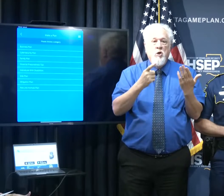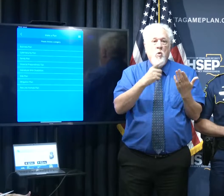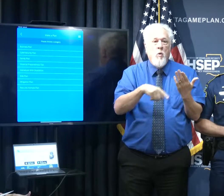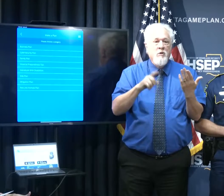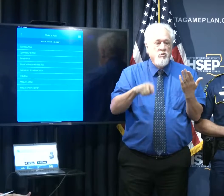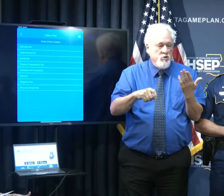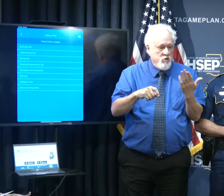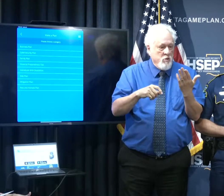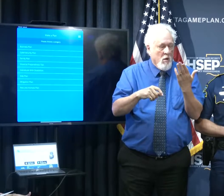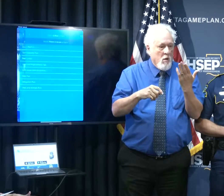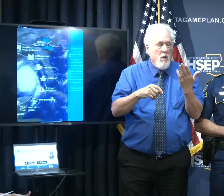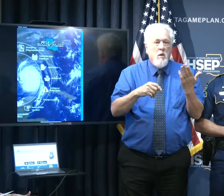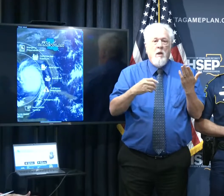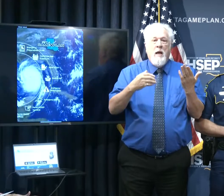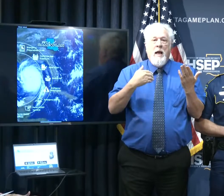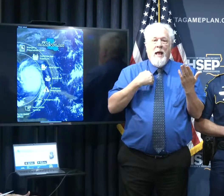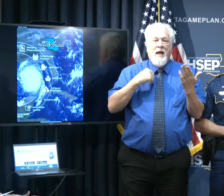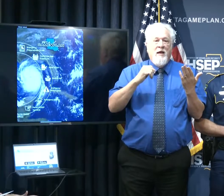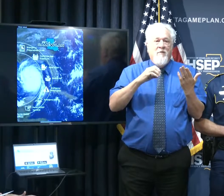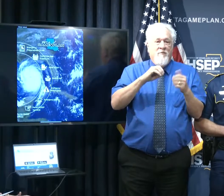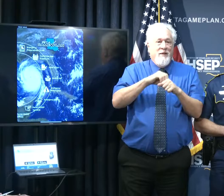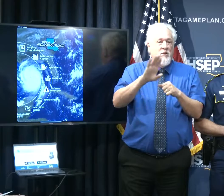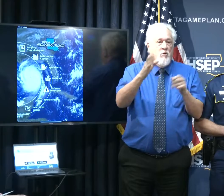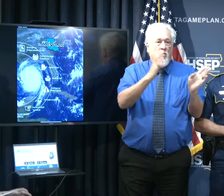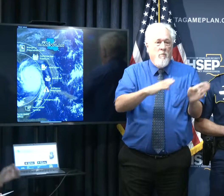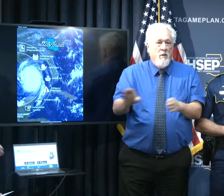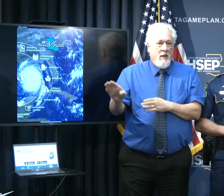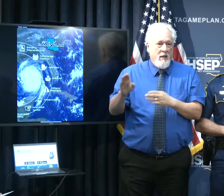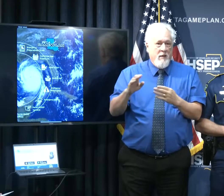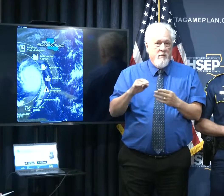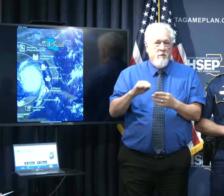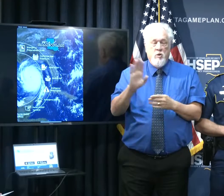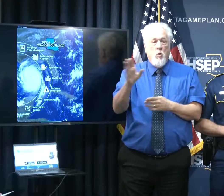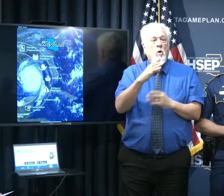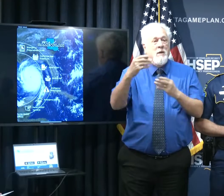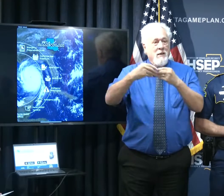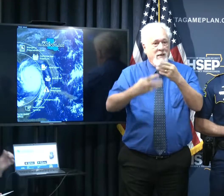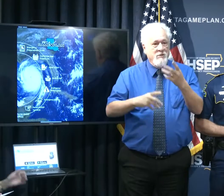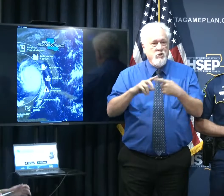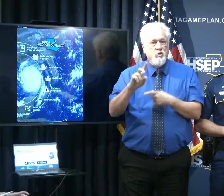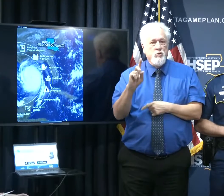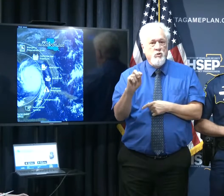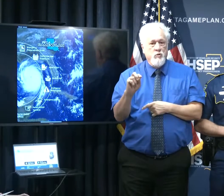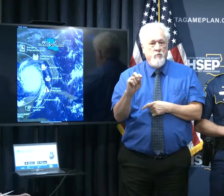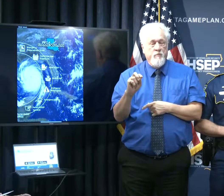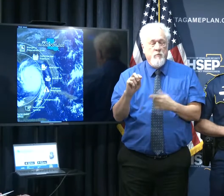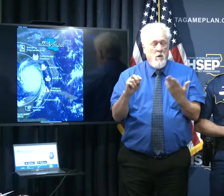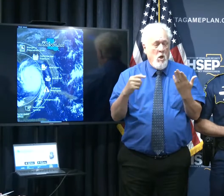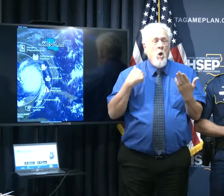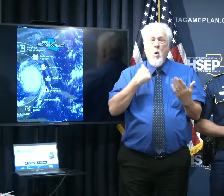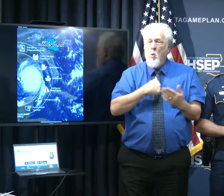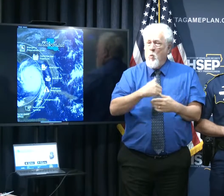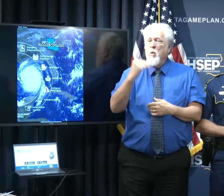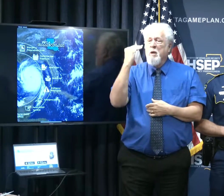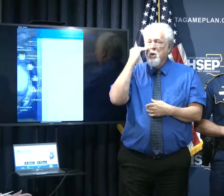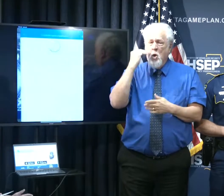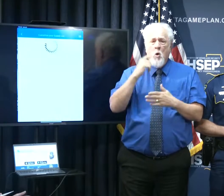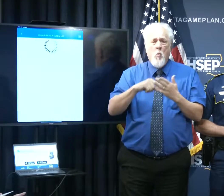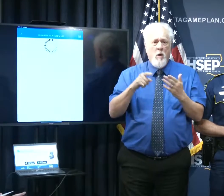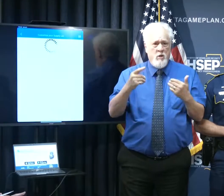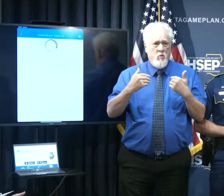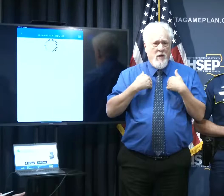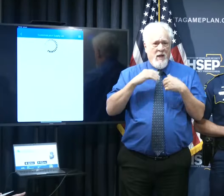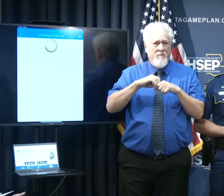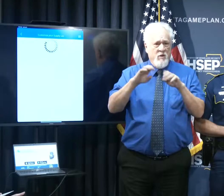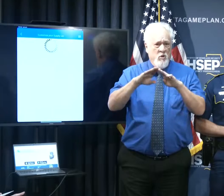you should populate in your hurricane prepare list, right? And then we know what you have in